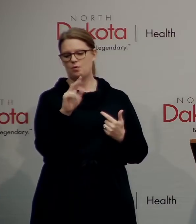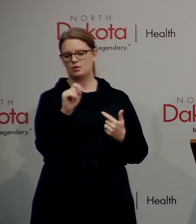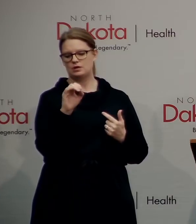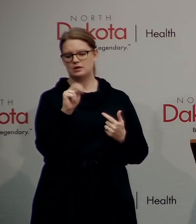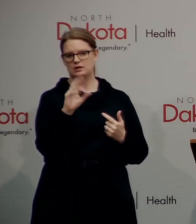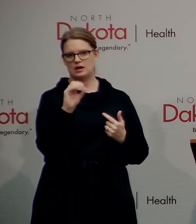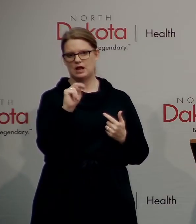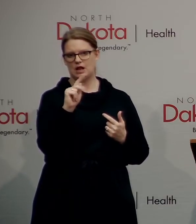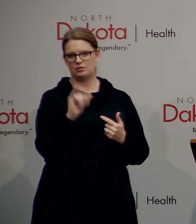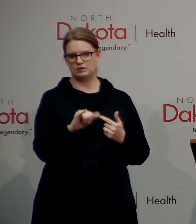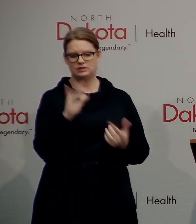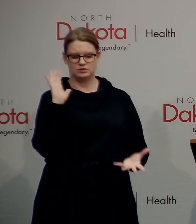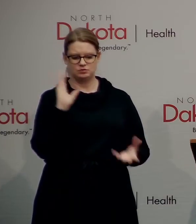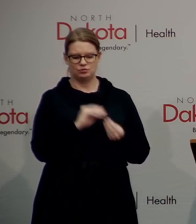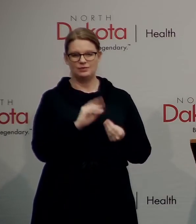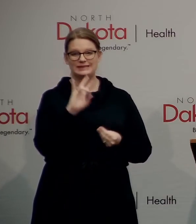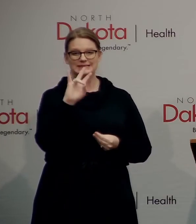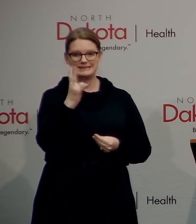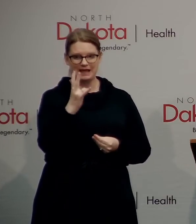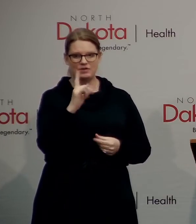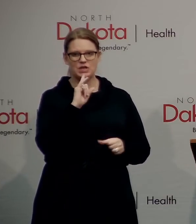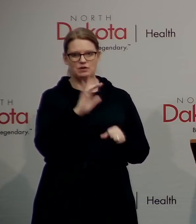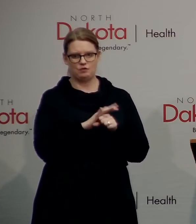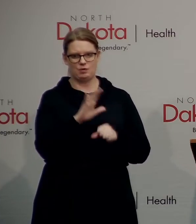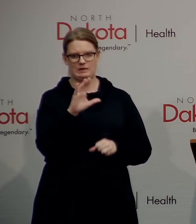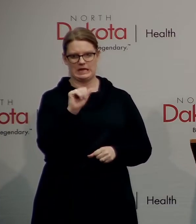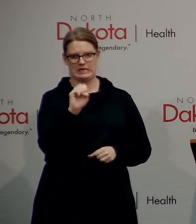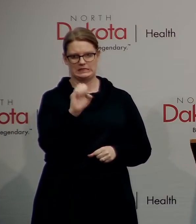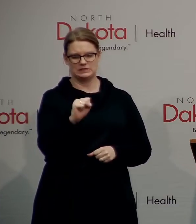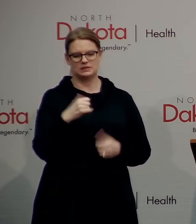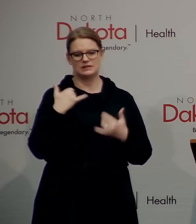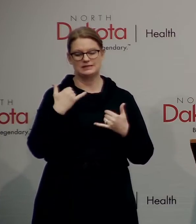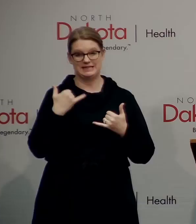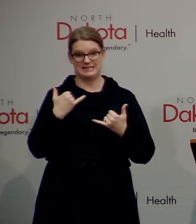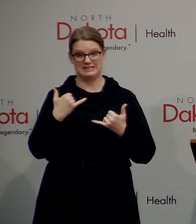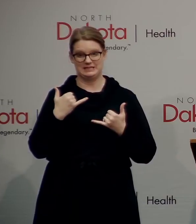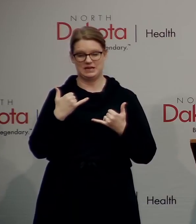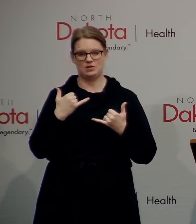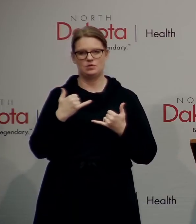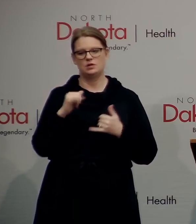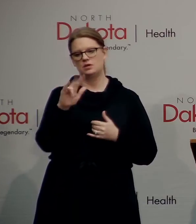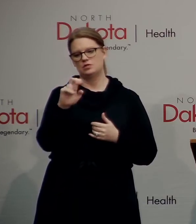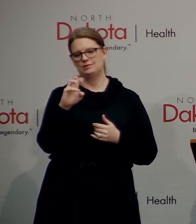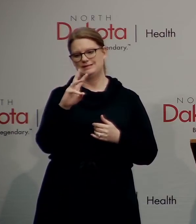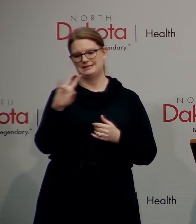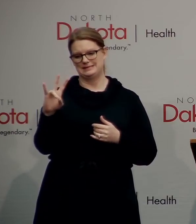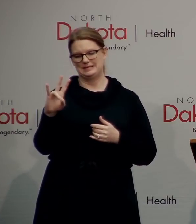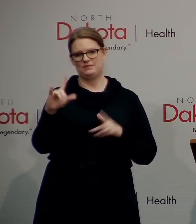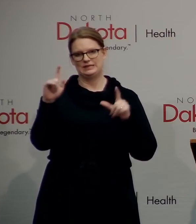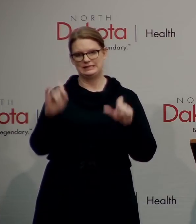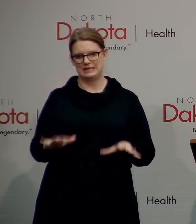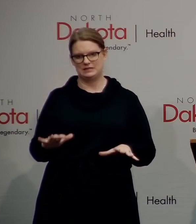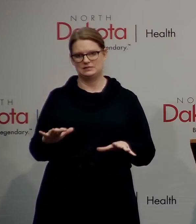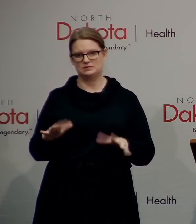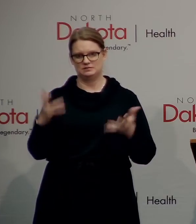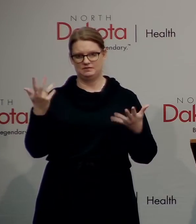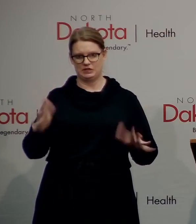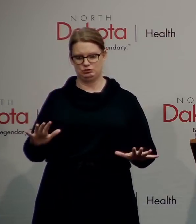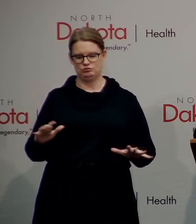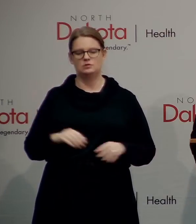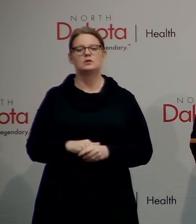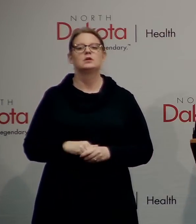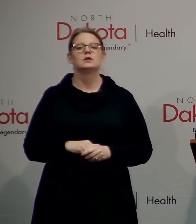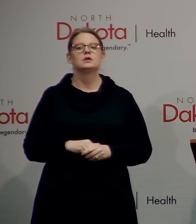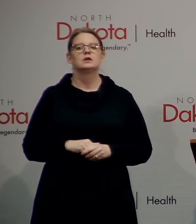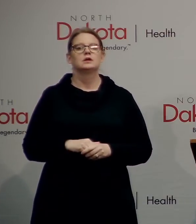to 7 confirmed cases. And as of this press conference, there were 367 tests that were completed.